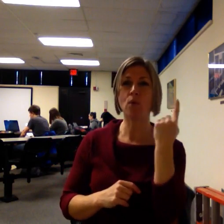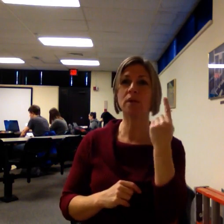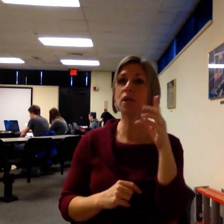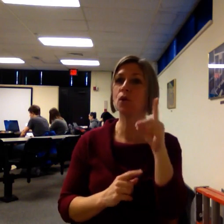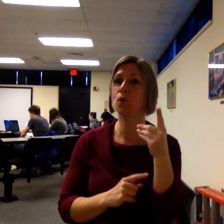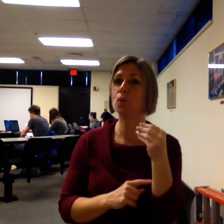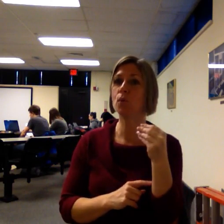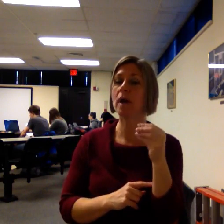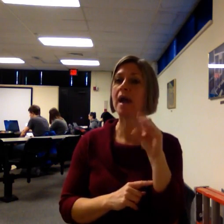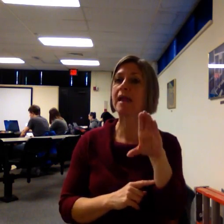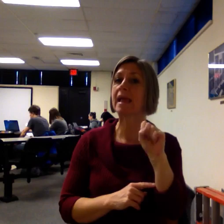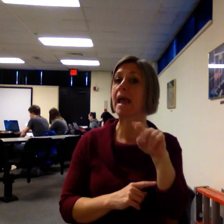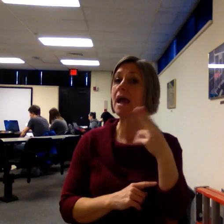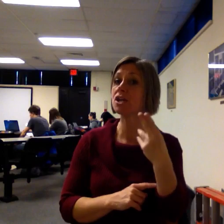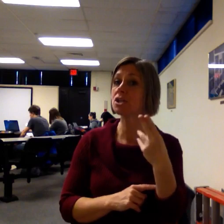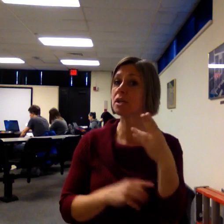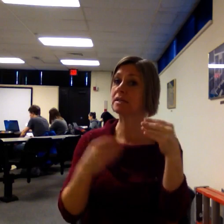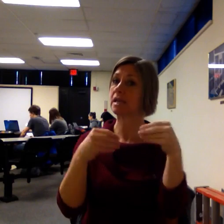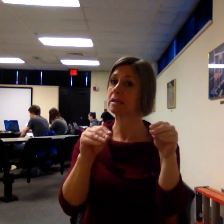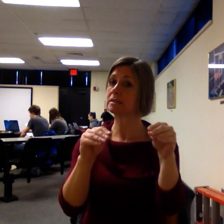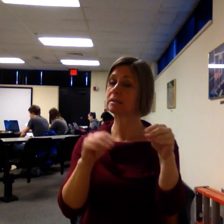sales. So there will be a strength or a weakness there.